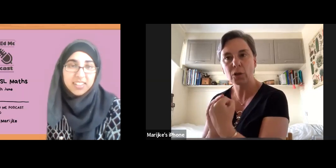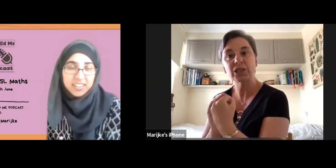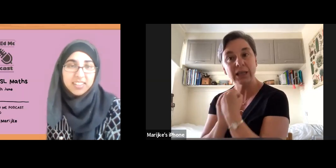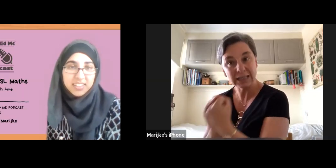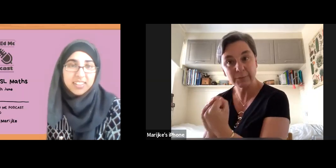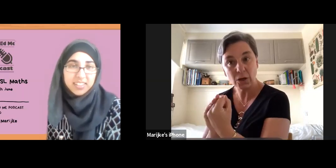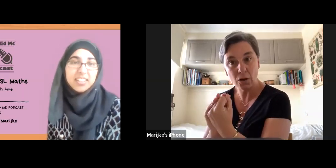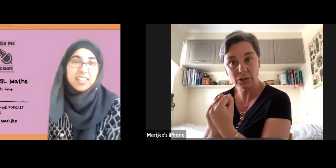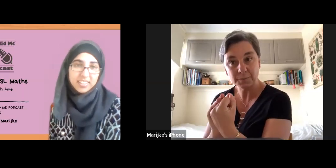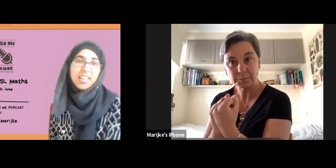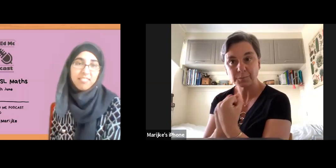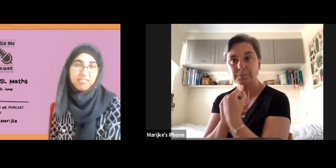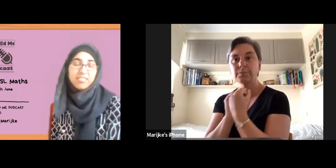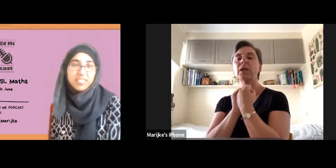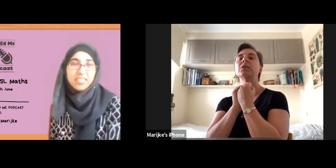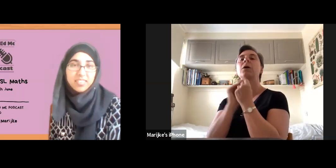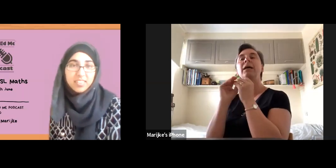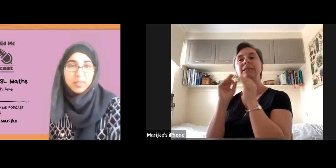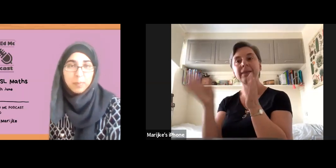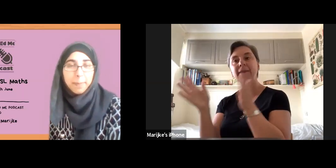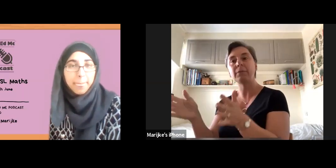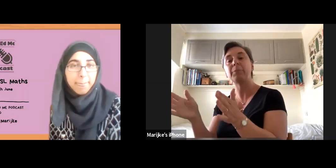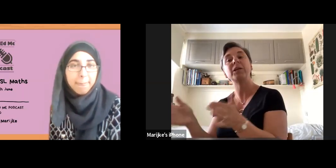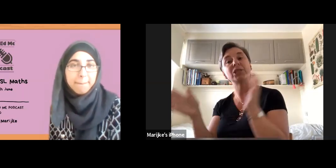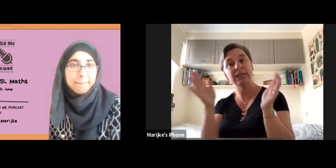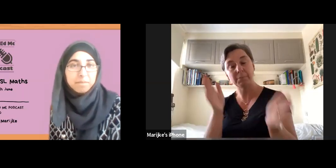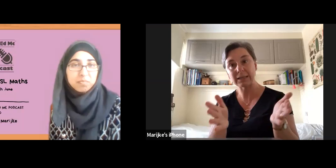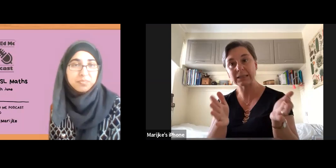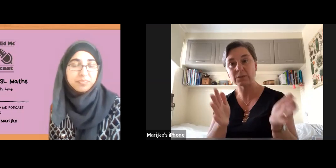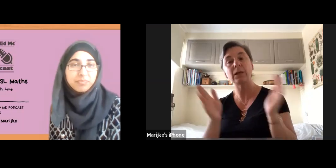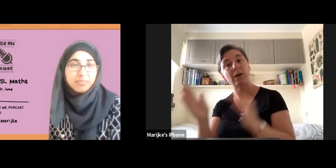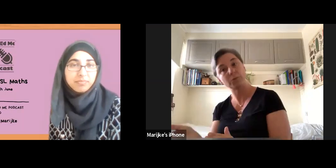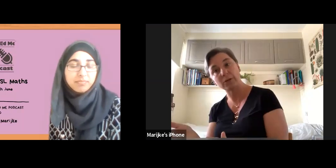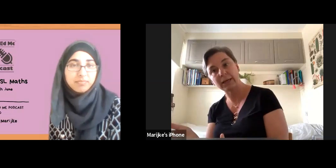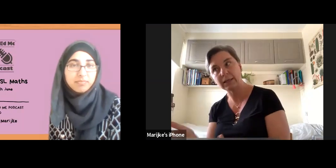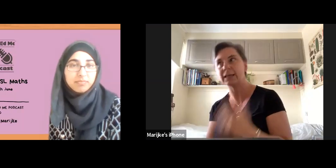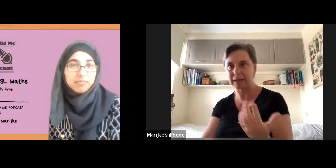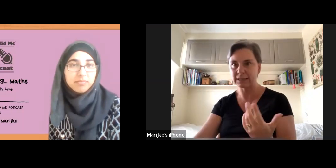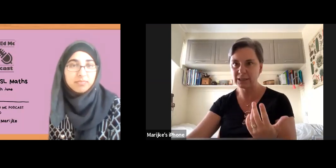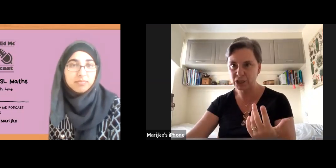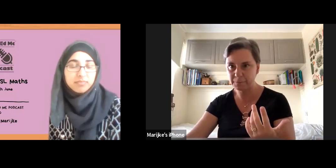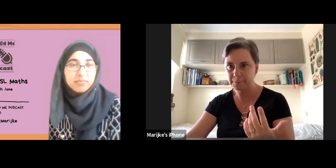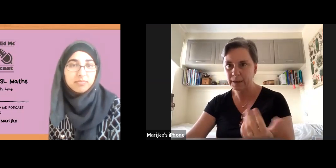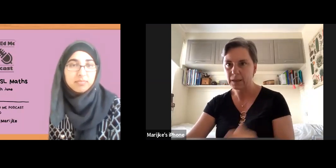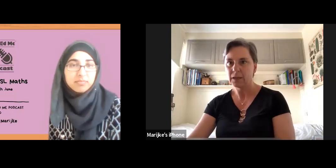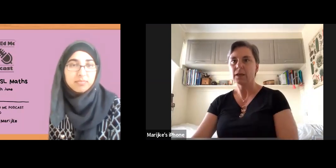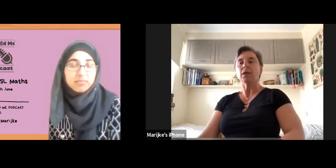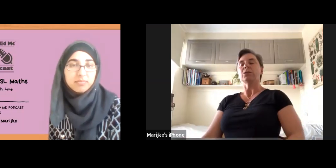knowledge enhancement course. Yeah. So I then did my PGC in maths while I was working as a maths teacher. So,